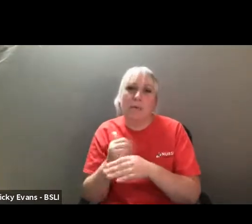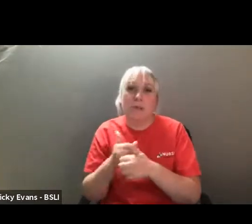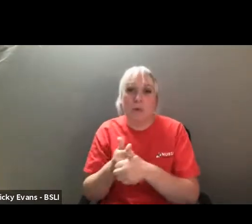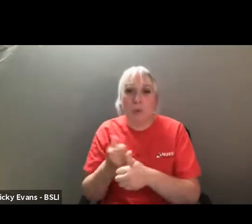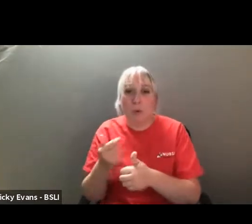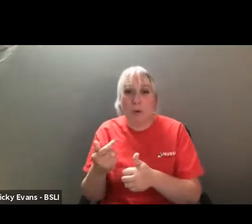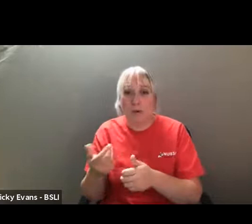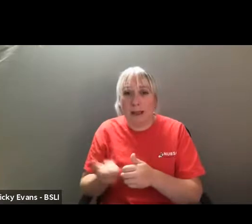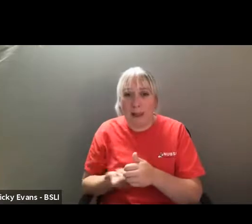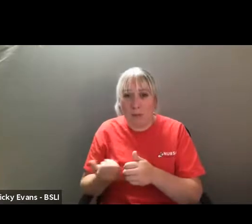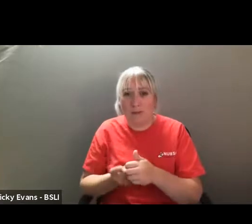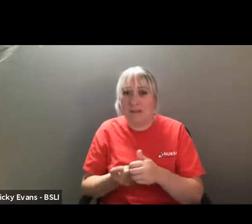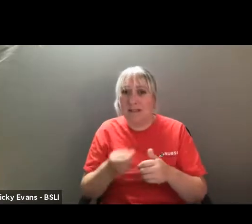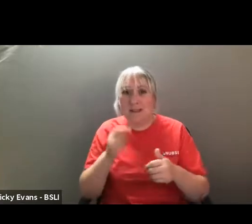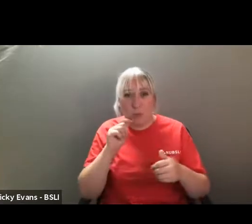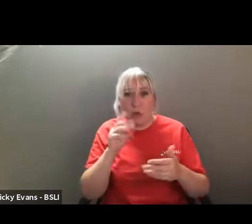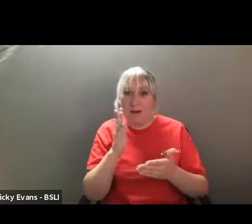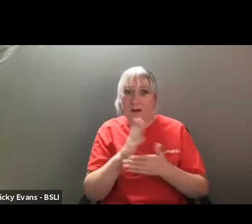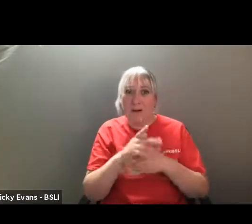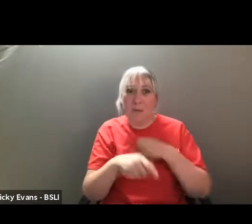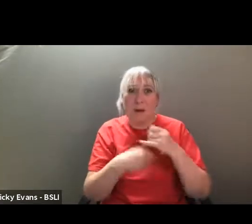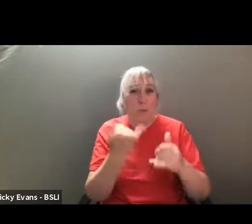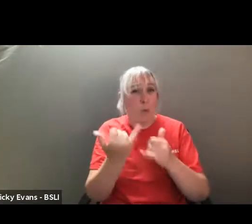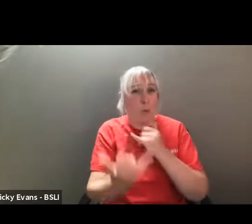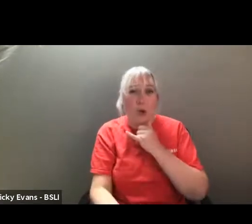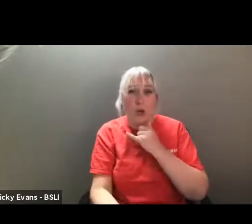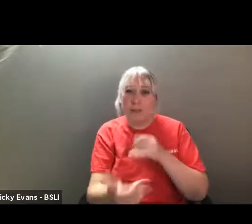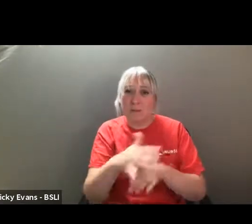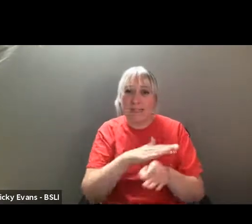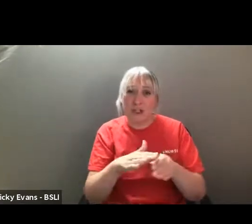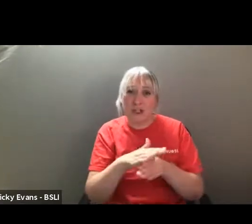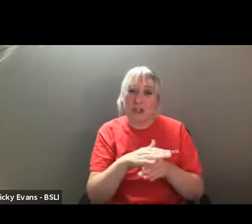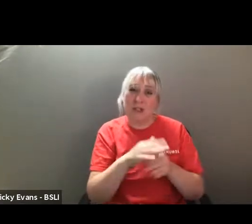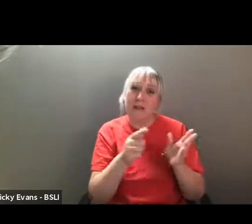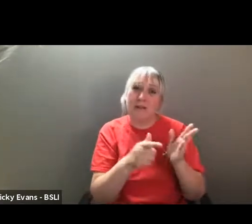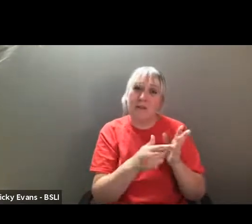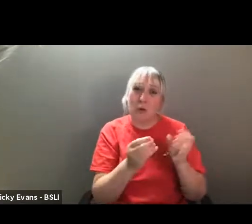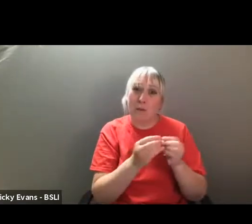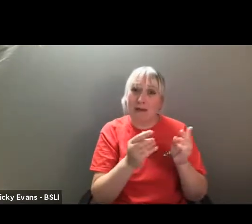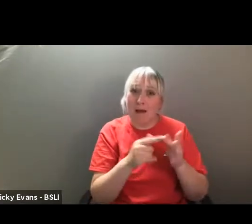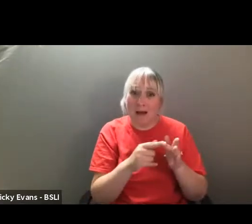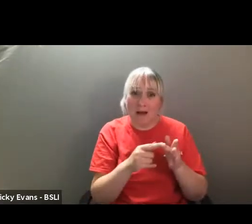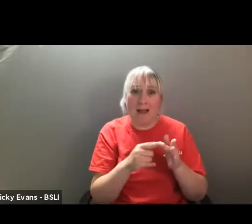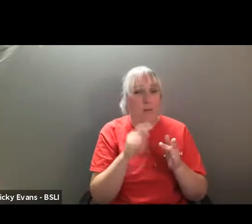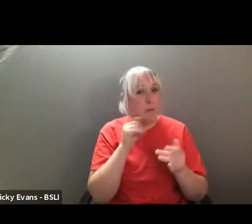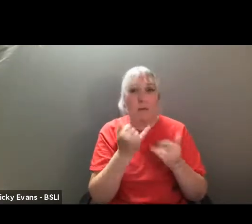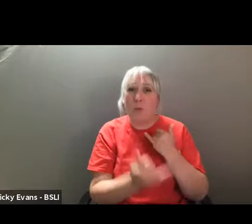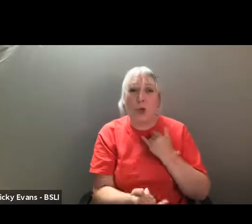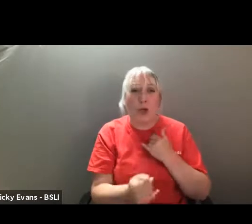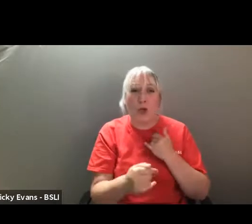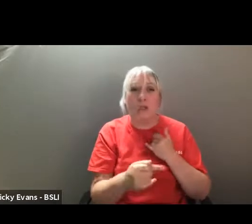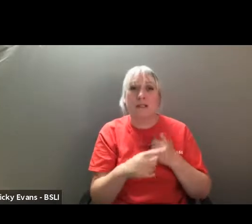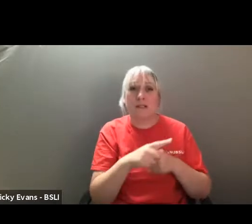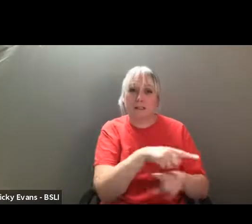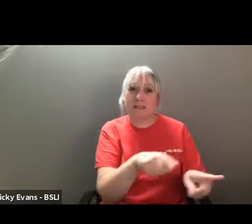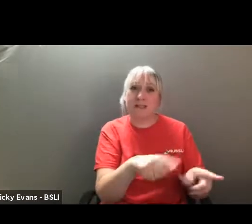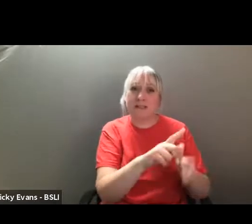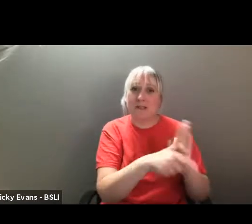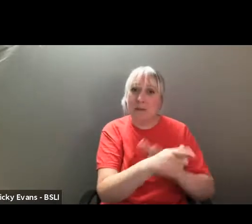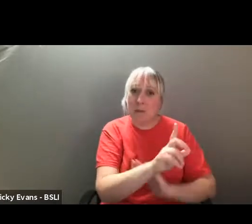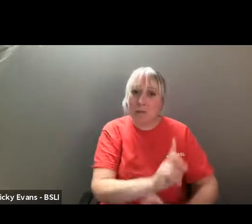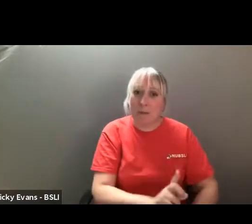off under the proposed levels of UBI that were being discussed. And because of